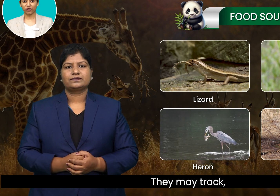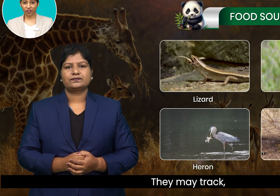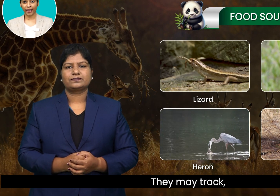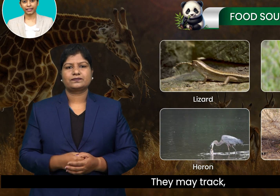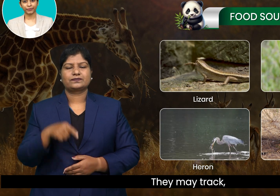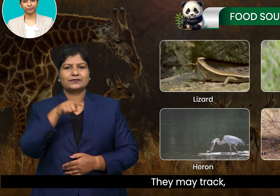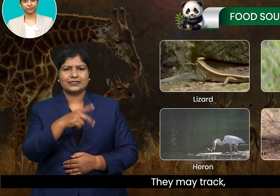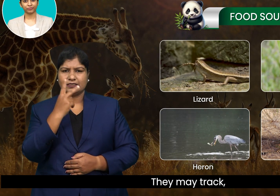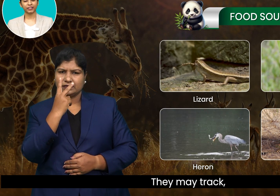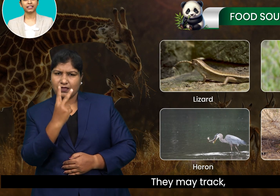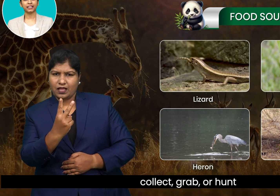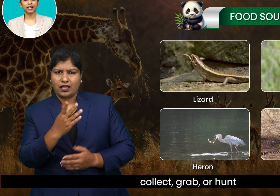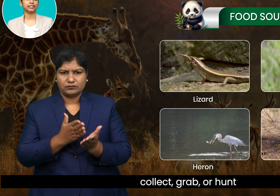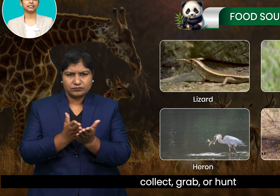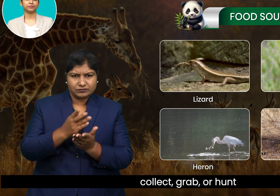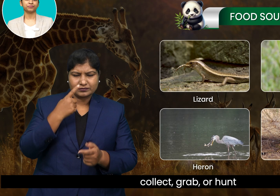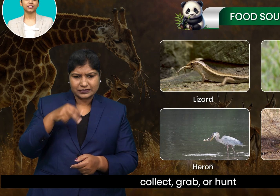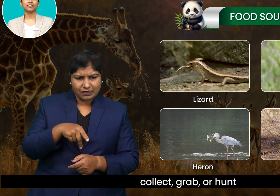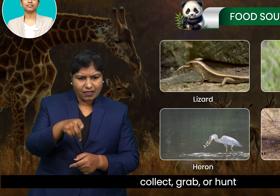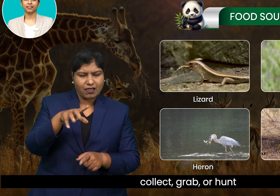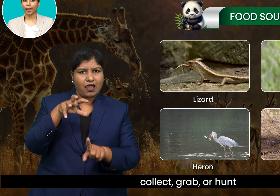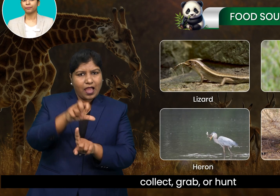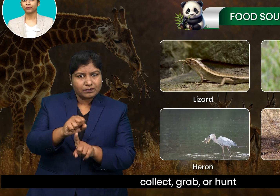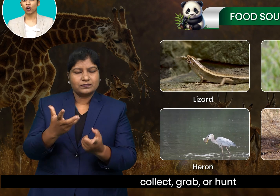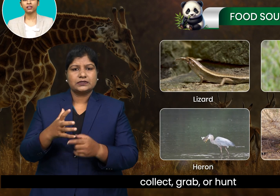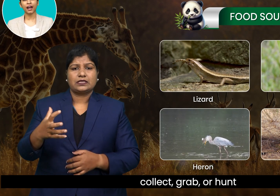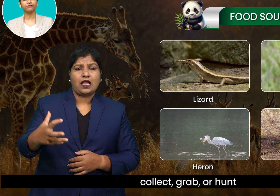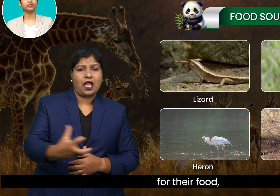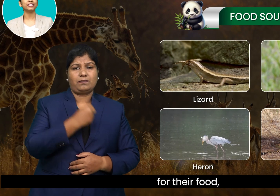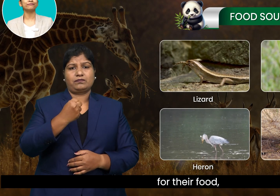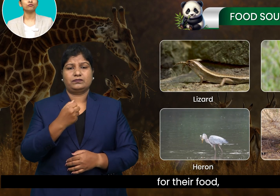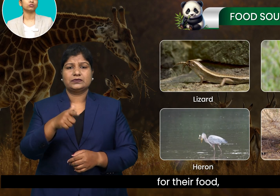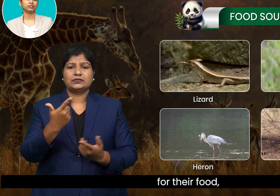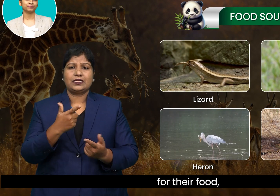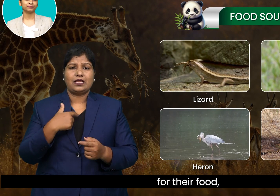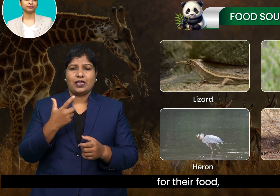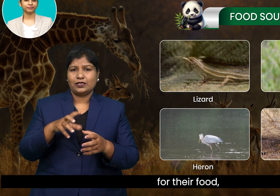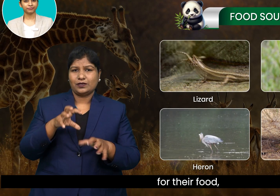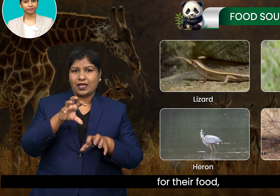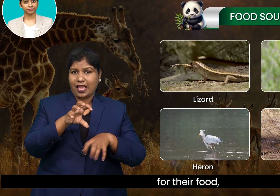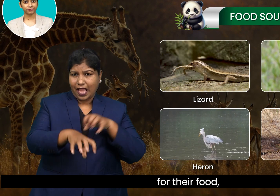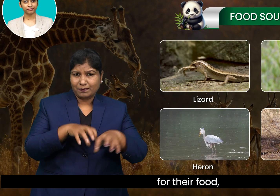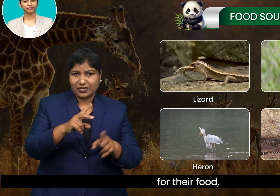They may track, collect, grab, or hunt for their food,